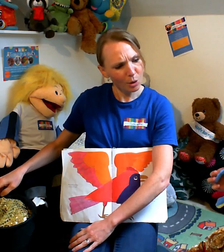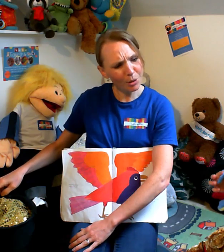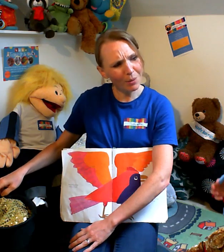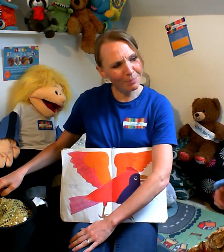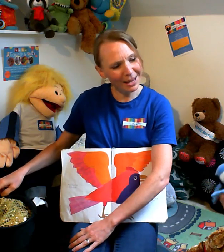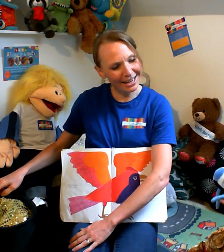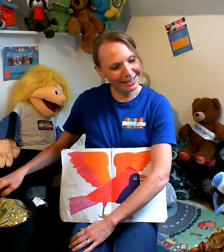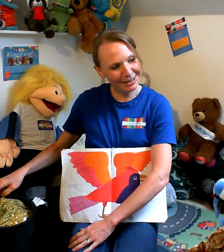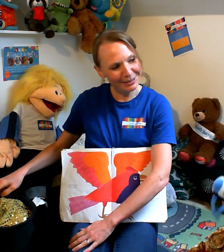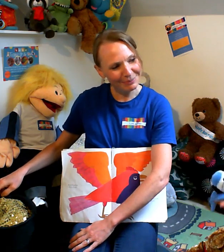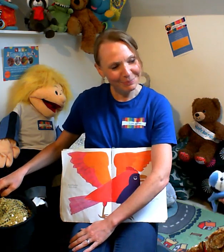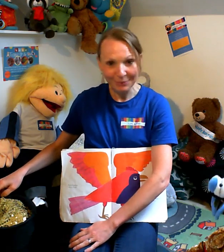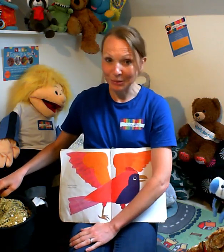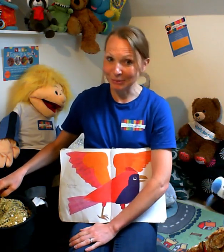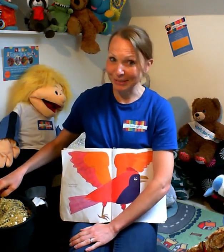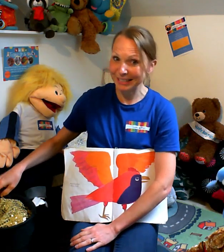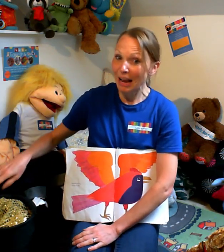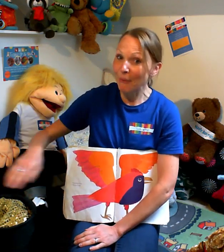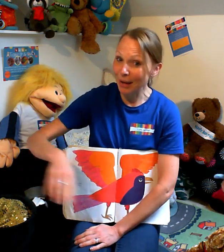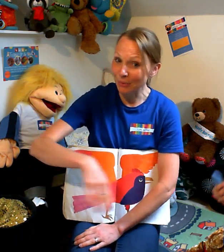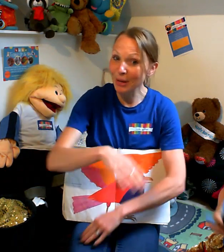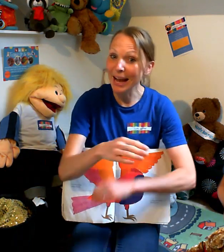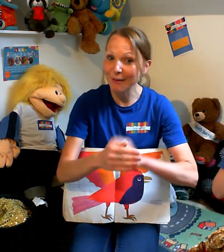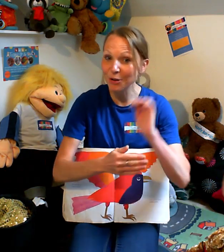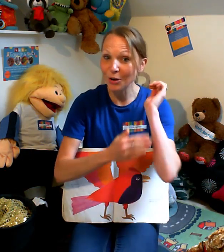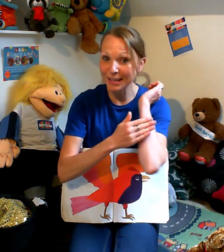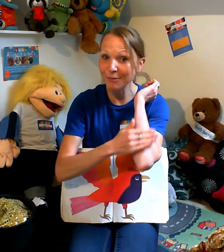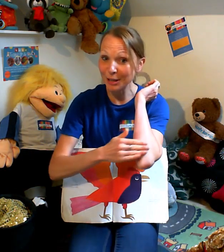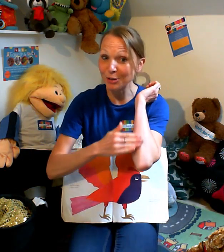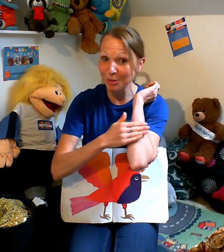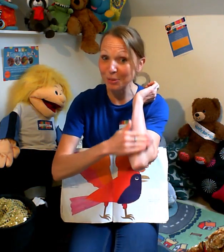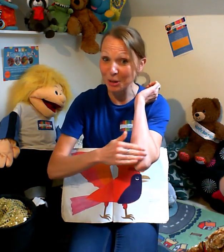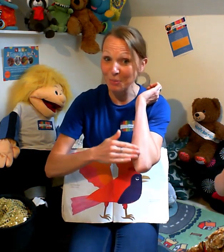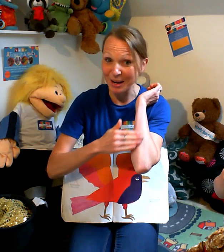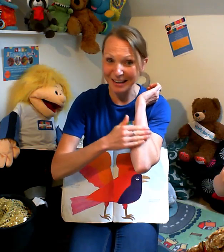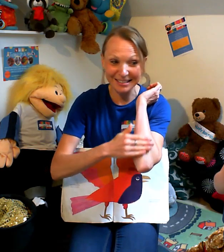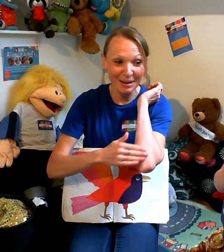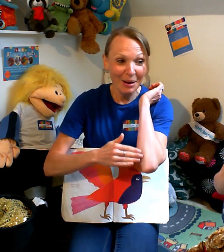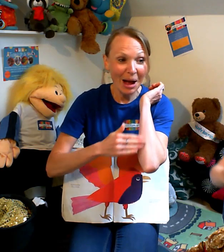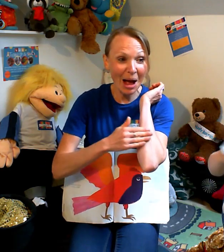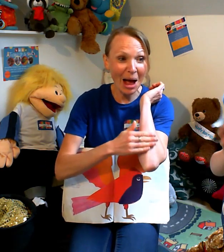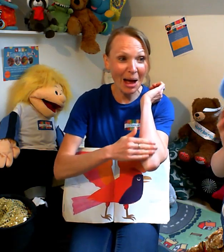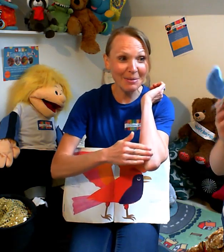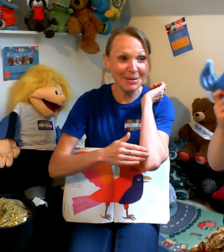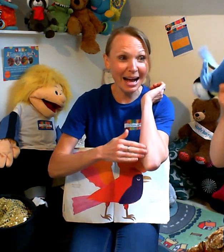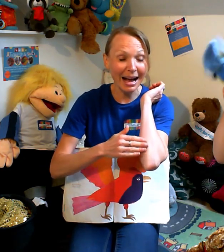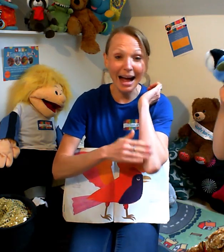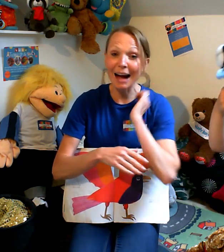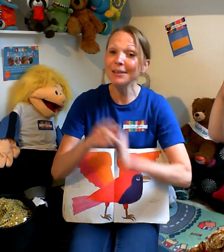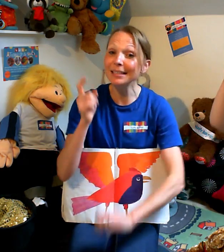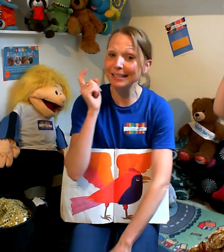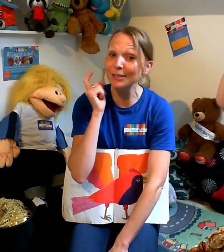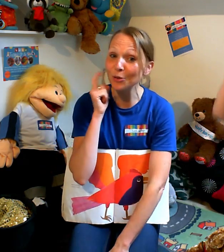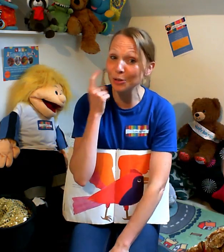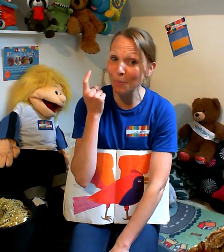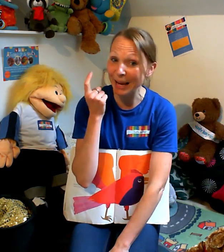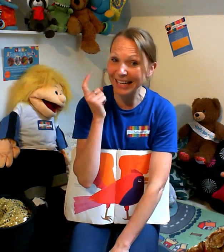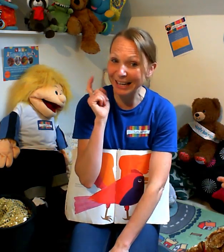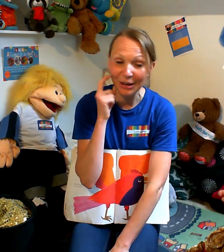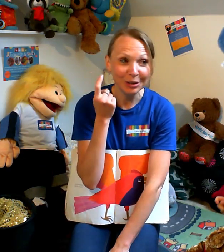Blue and pink. Blue and pink? Well, we have definitely got a blue bird. Harris says it's also pink, so